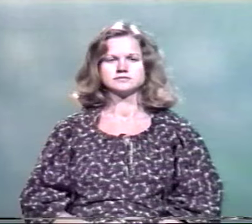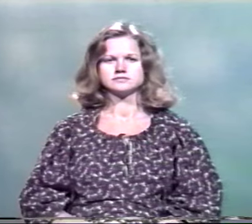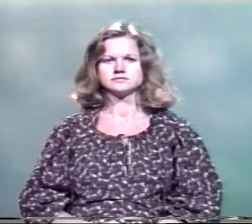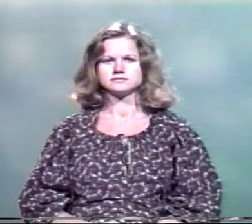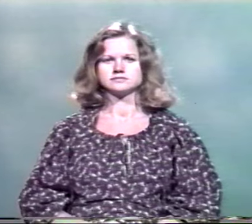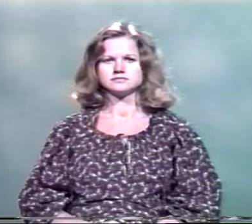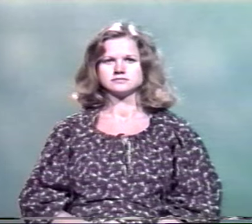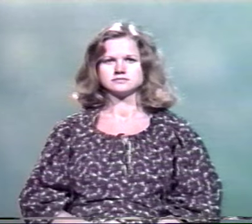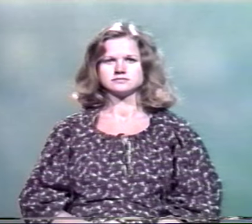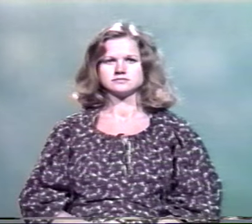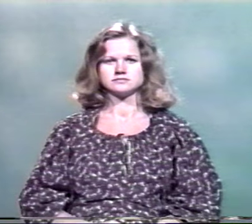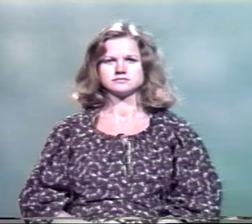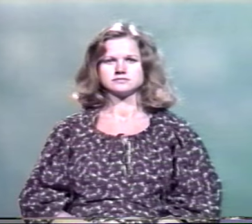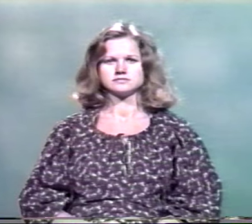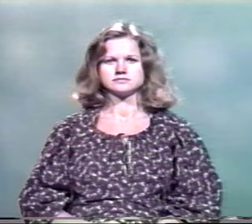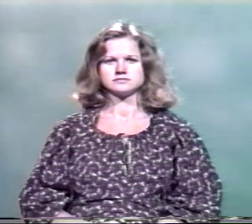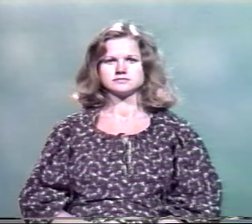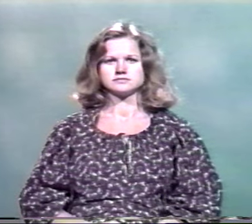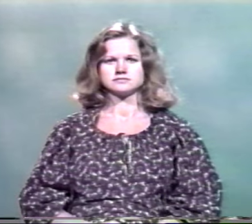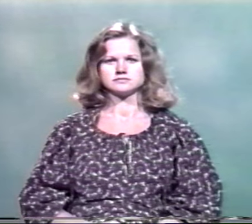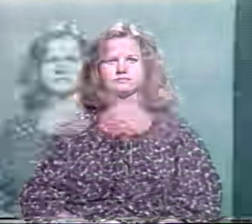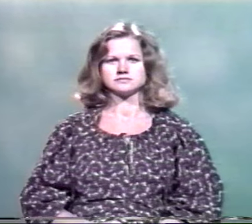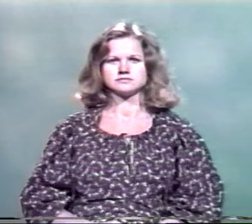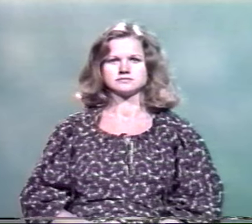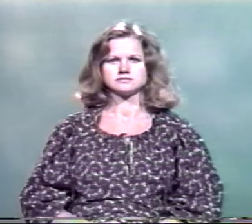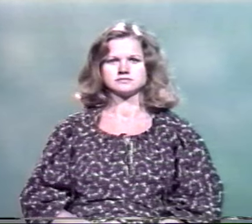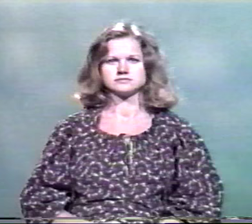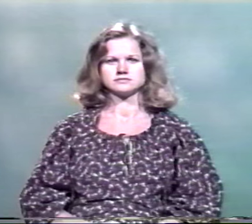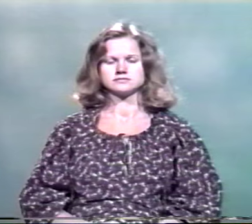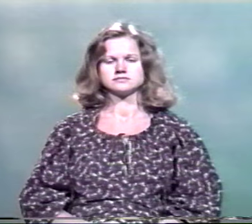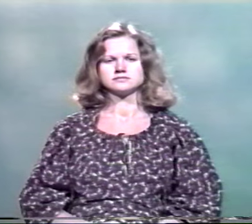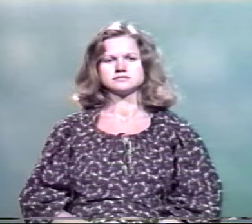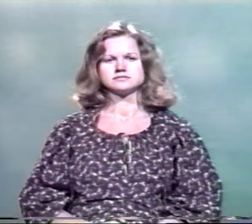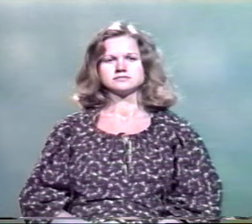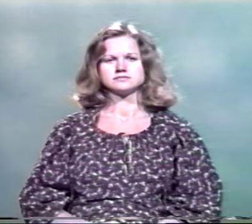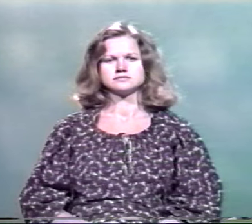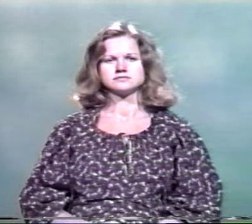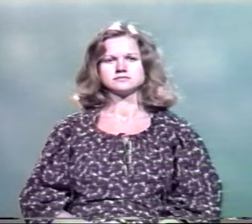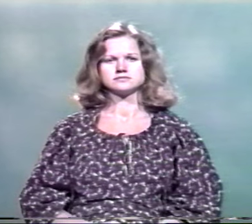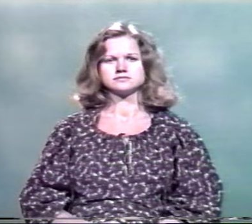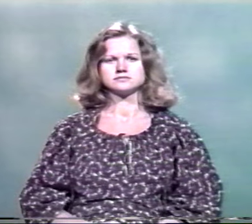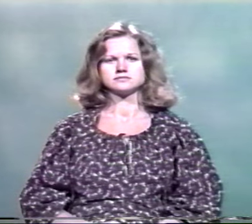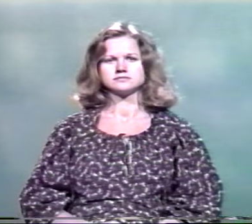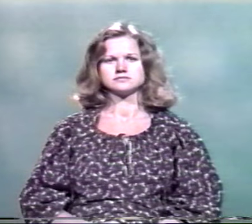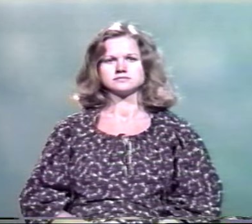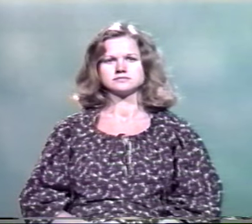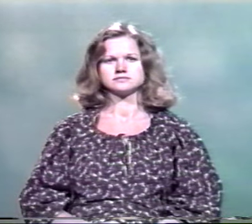My sister Laura, then you see the name sign for Laura, arrived home from Rochester, New York.